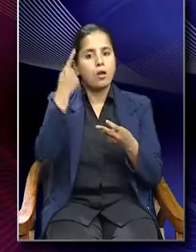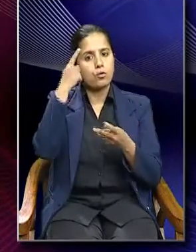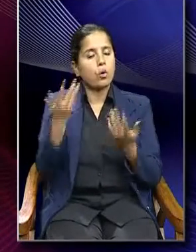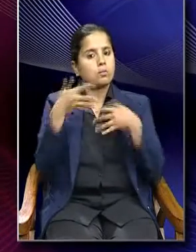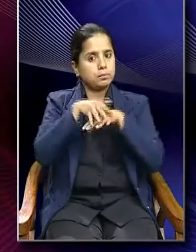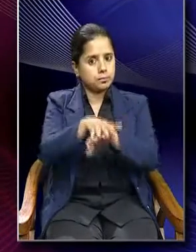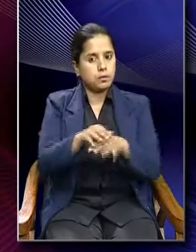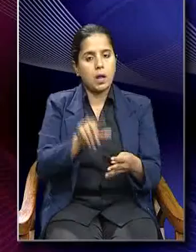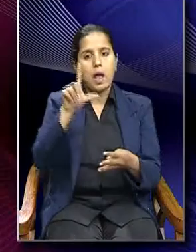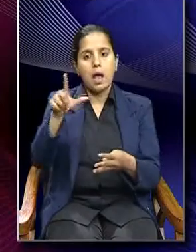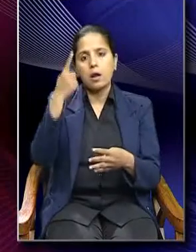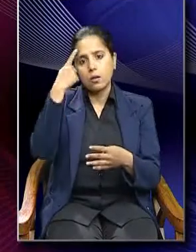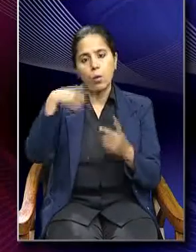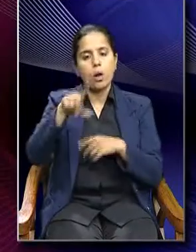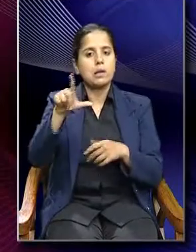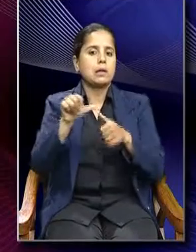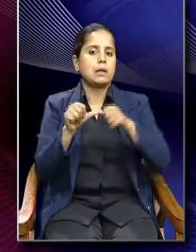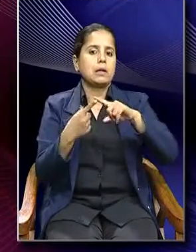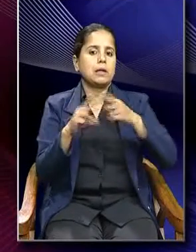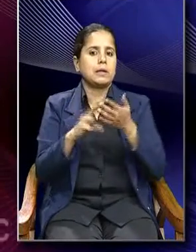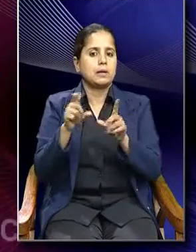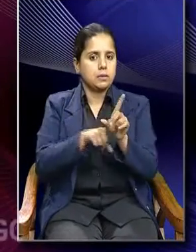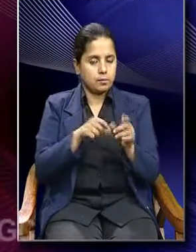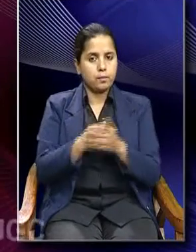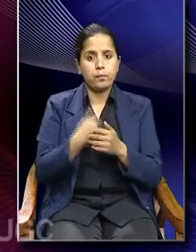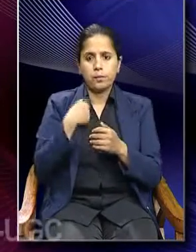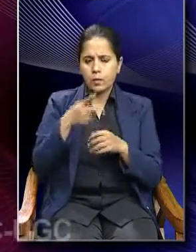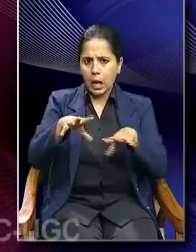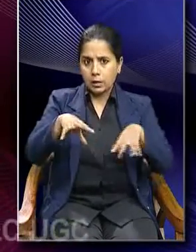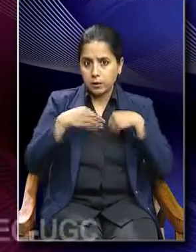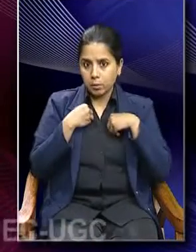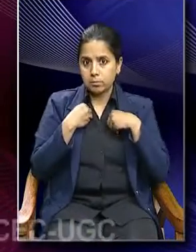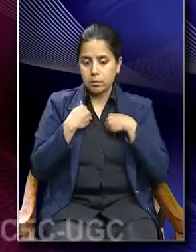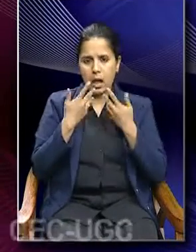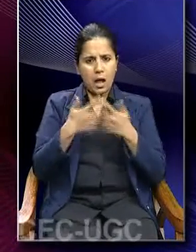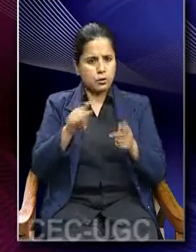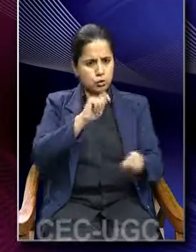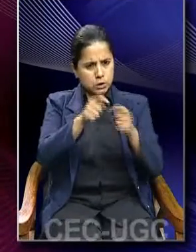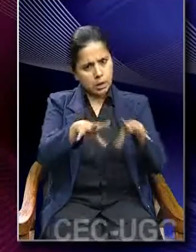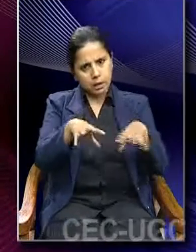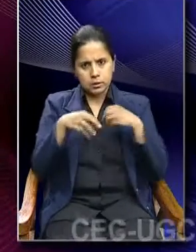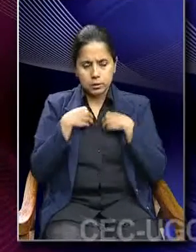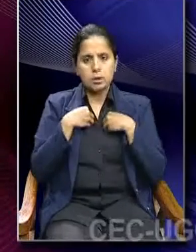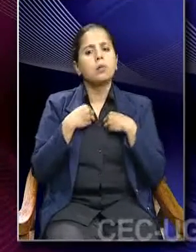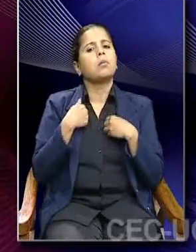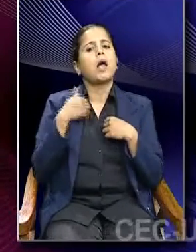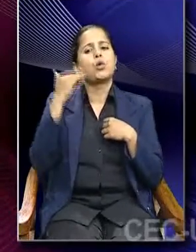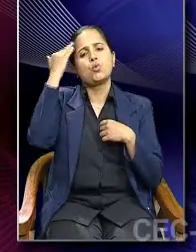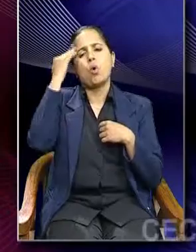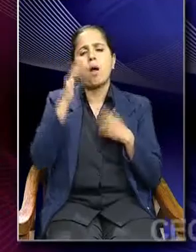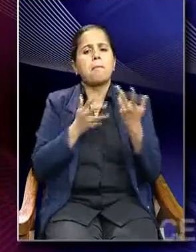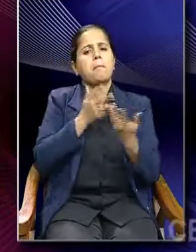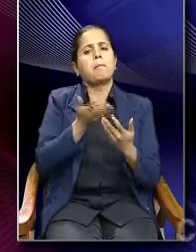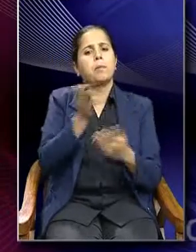and L for latency. So when we go into adaptation, we are familiar that it is something